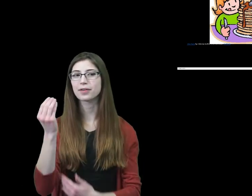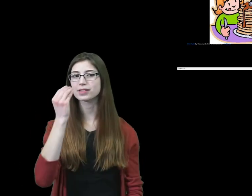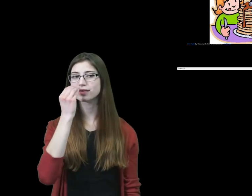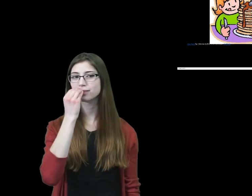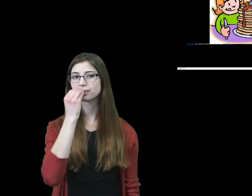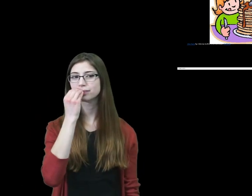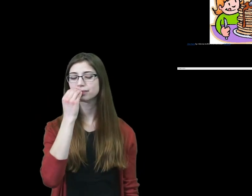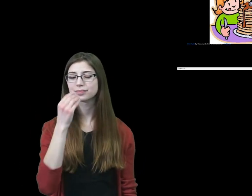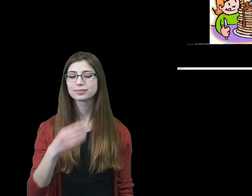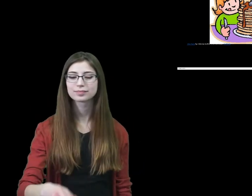breakfast.